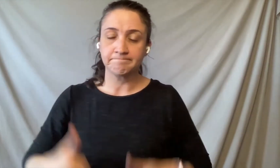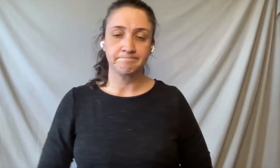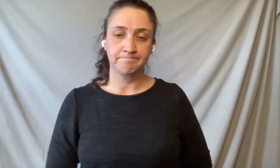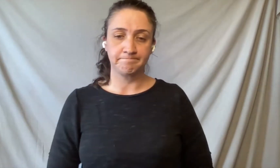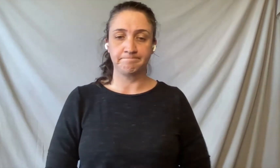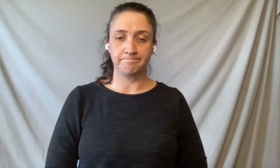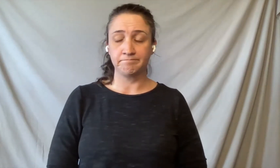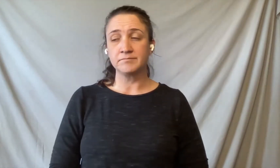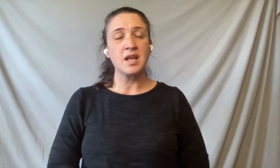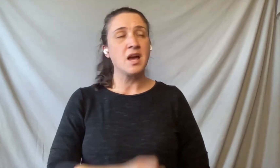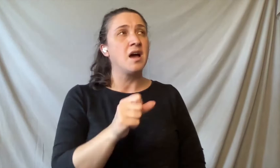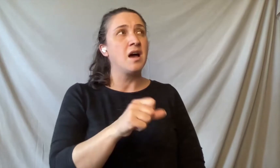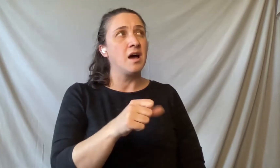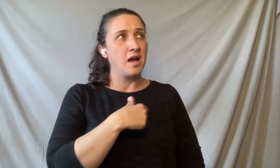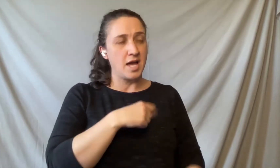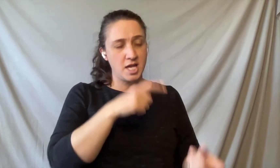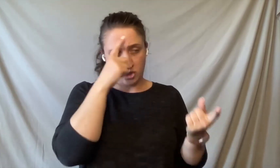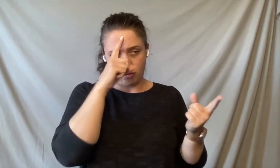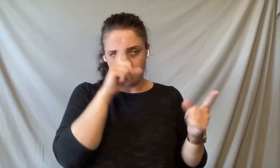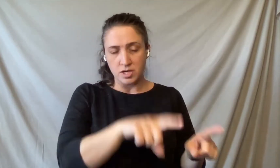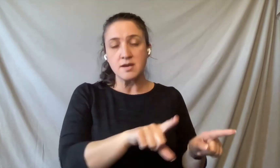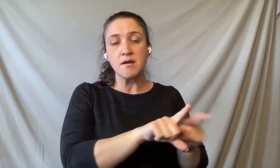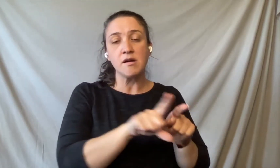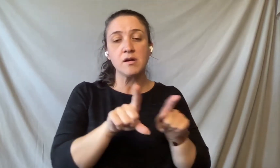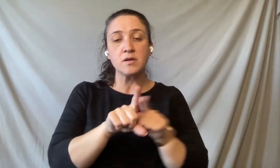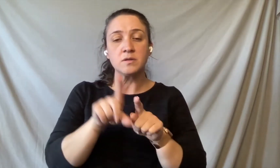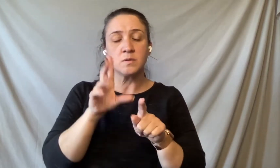I agree. And moreover, I would add that